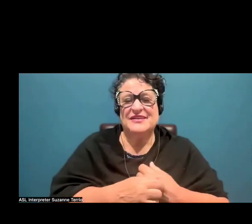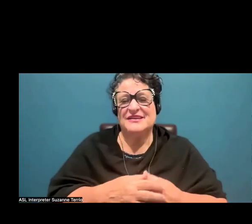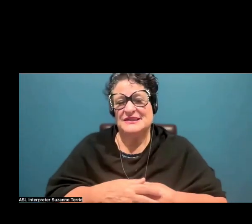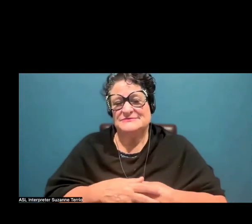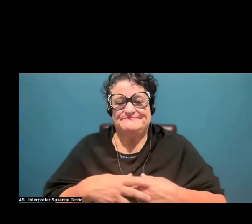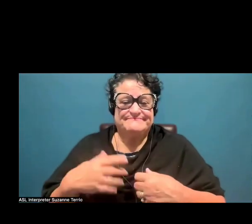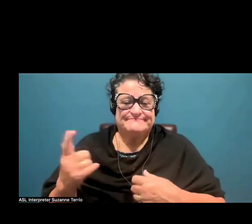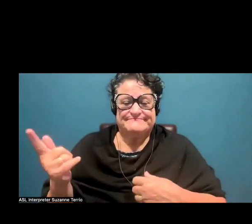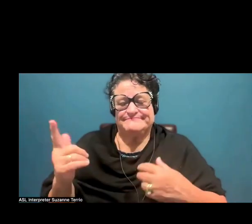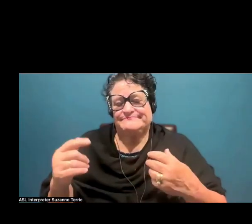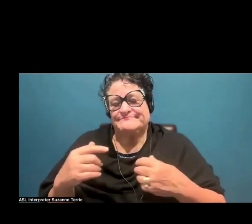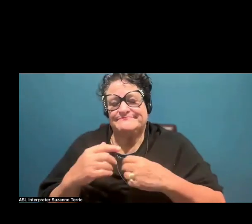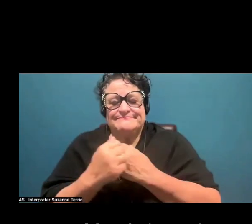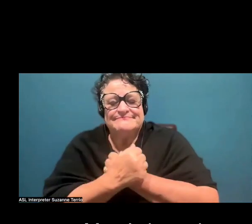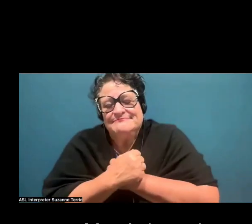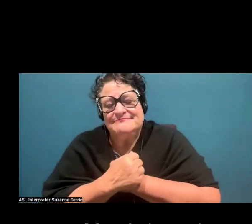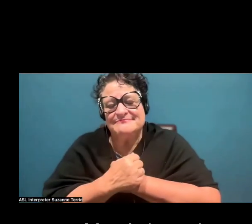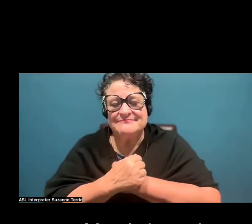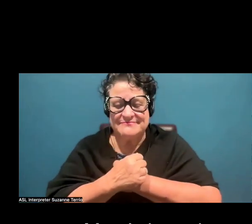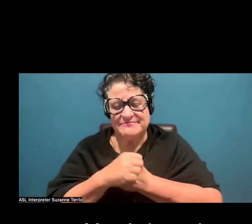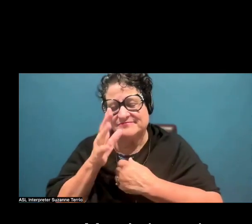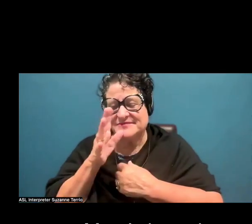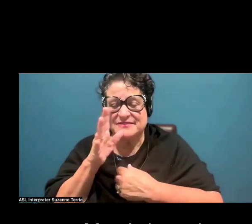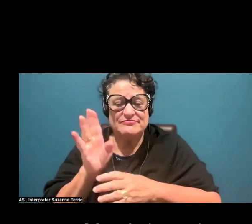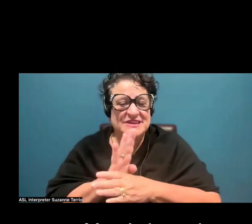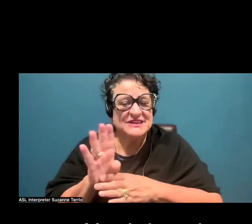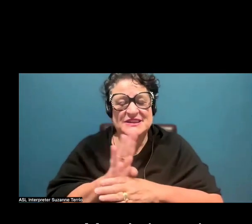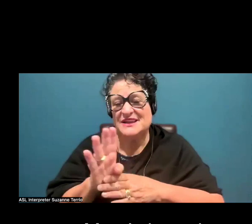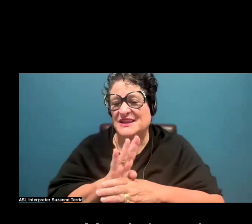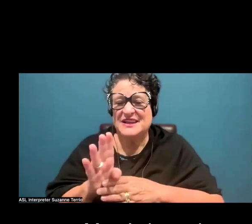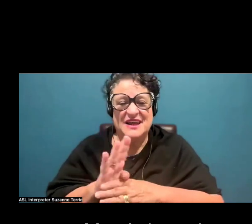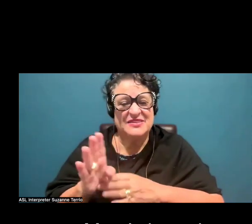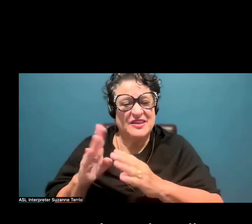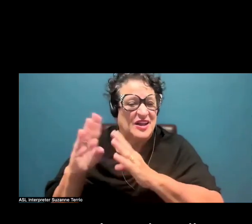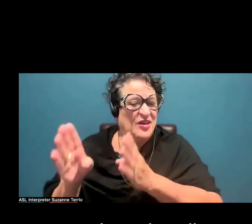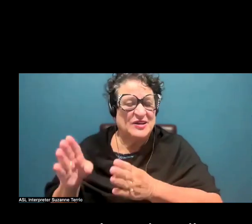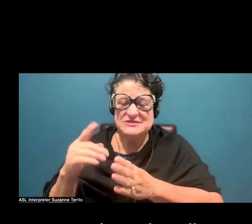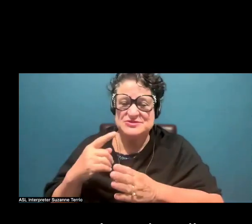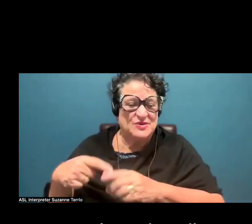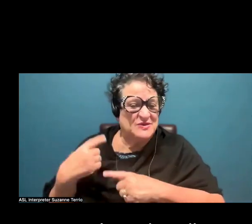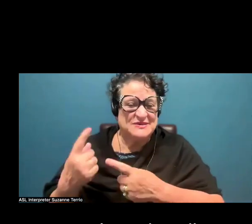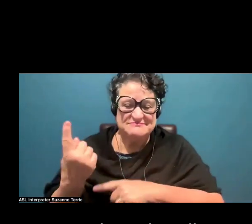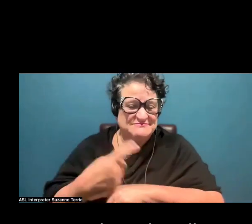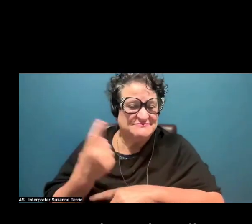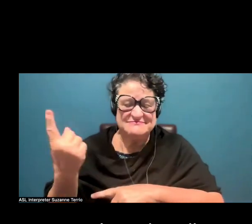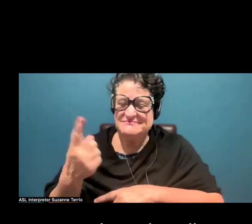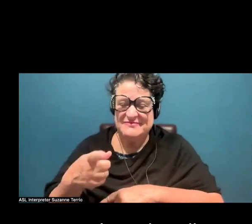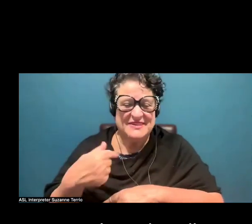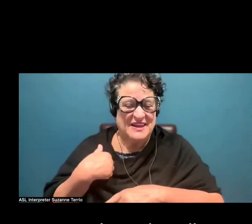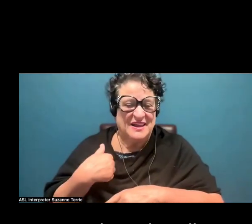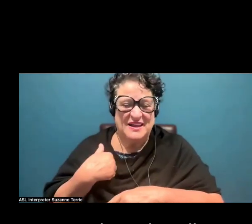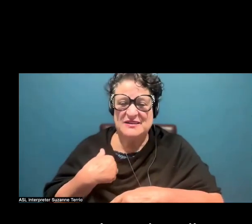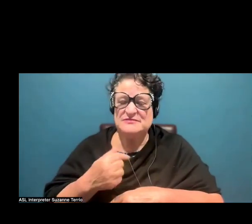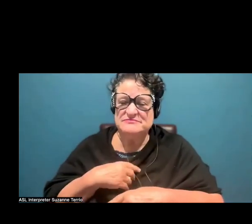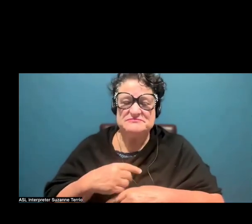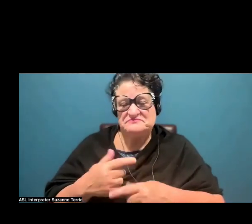loose, let his body hold mine up. Mom's been busy at the lodge all day, and I don't mind being alone. I can handle myself, but it's a relief to see him